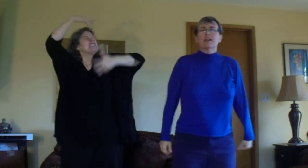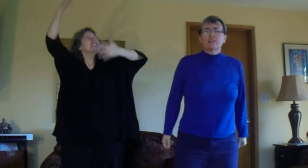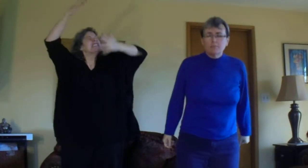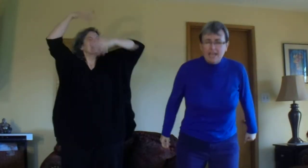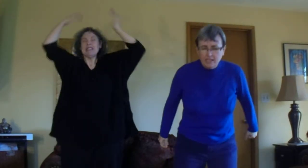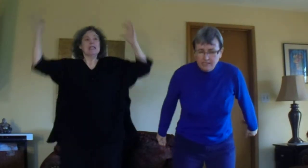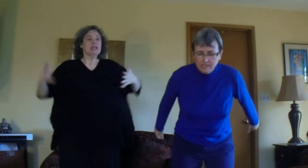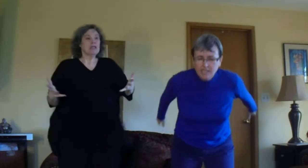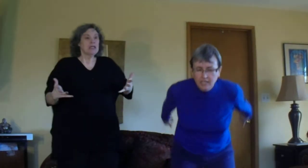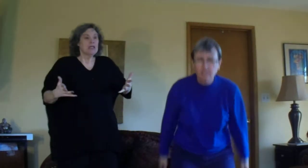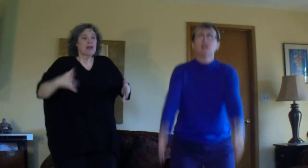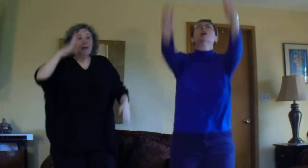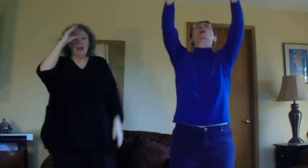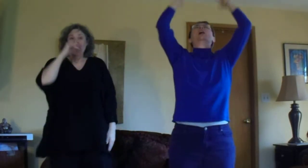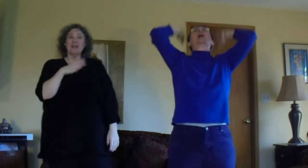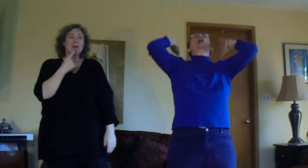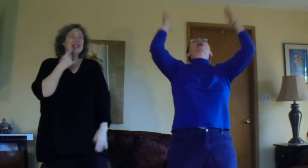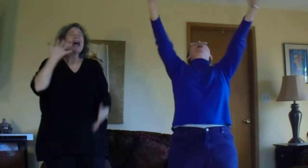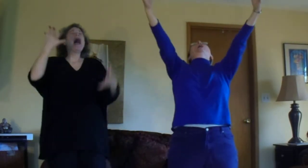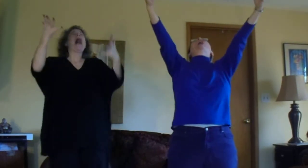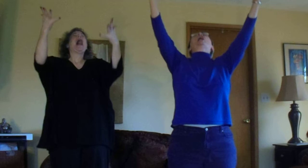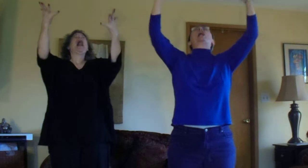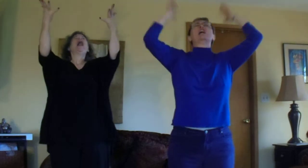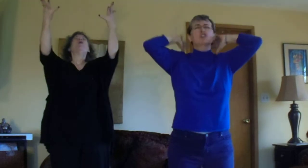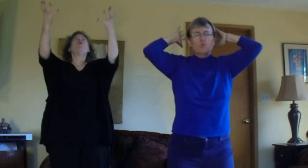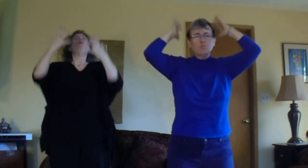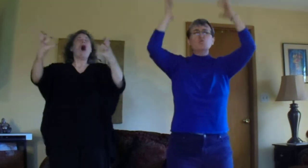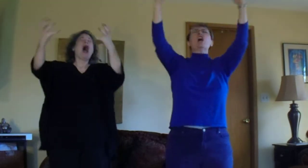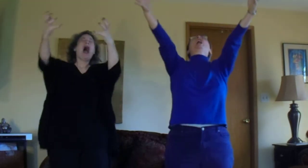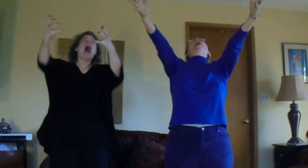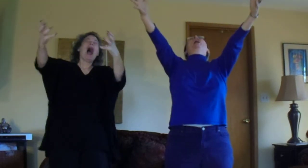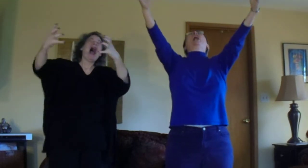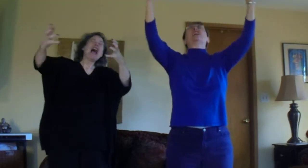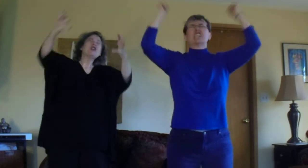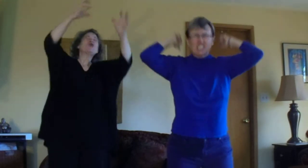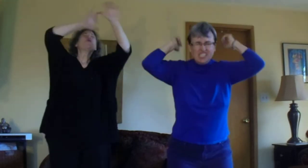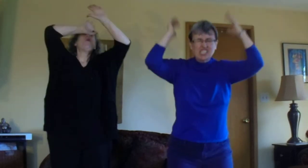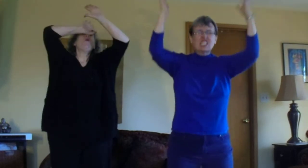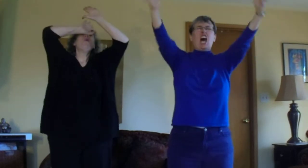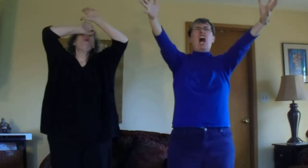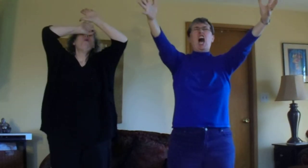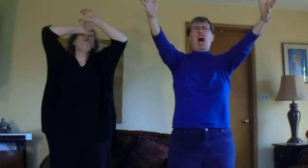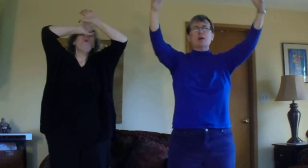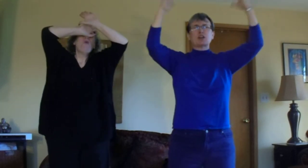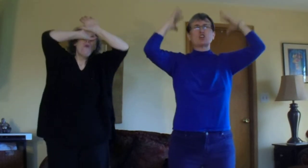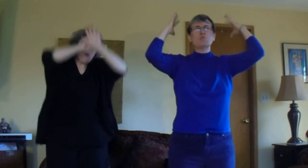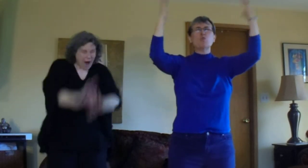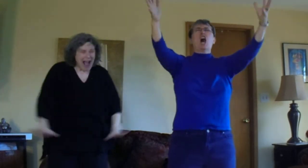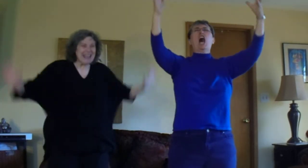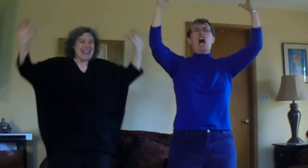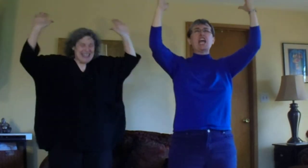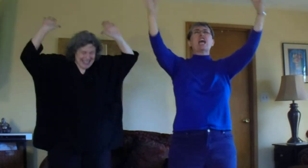The man said, "I want some quiet."